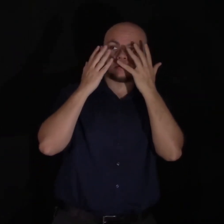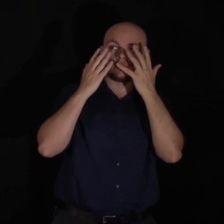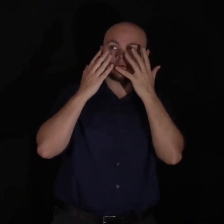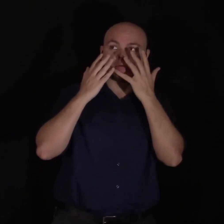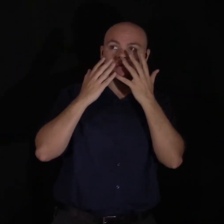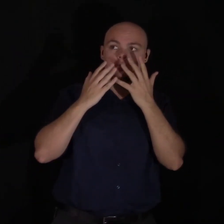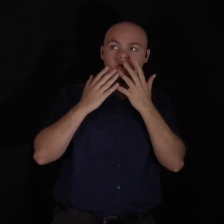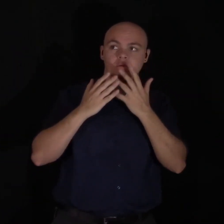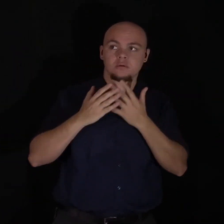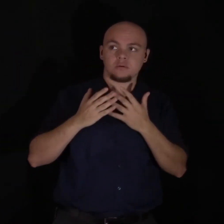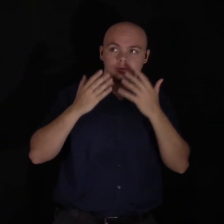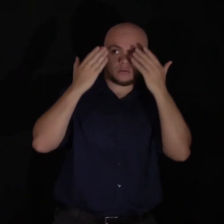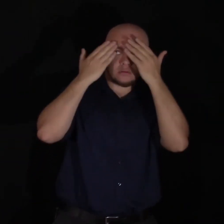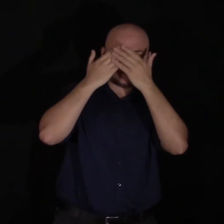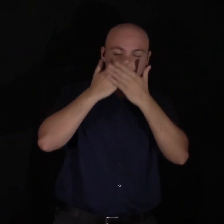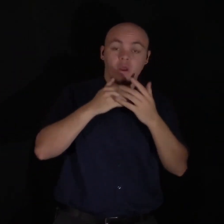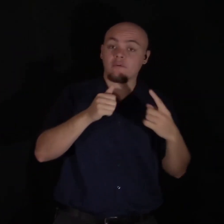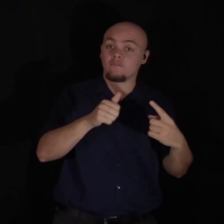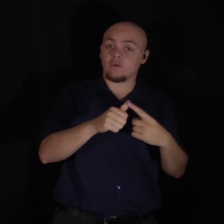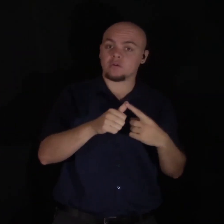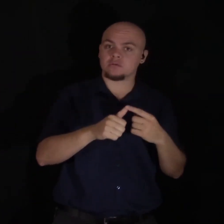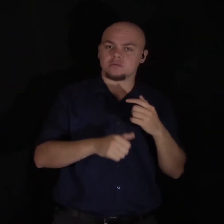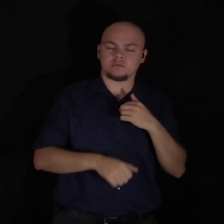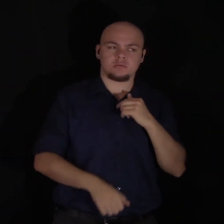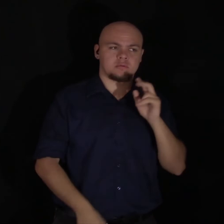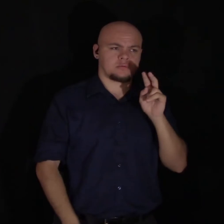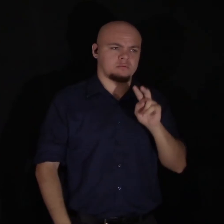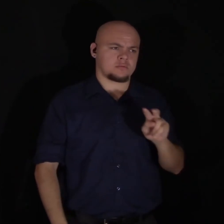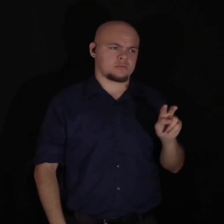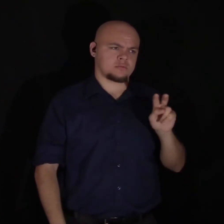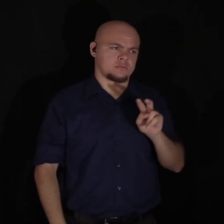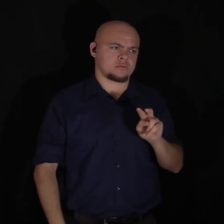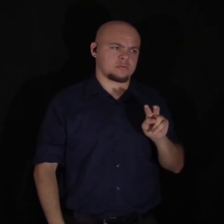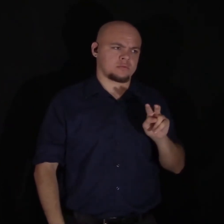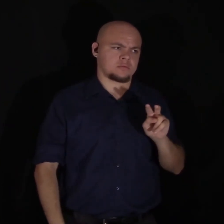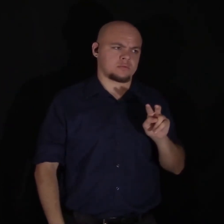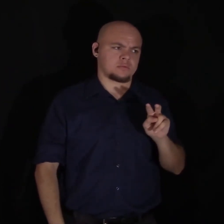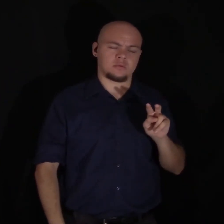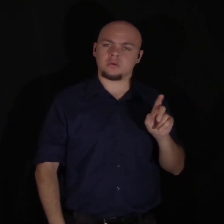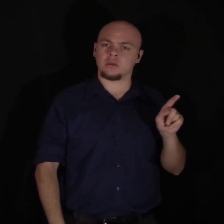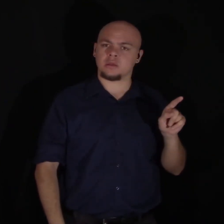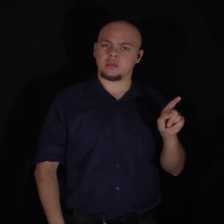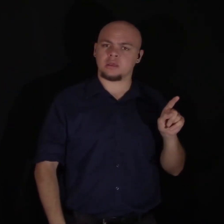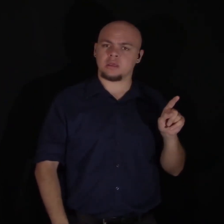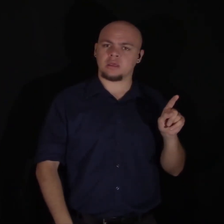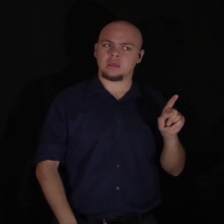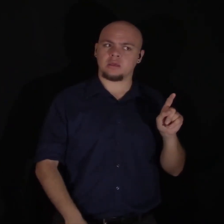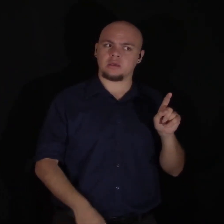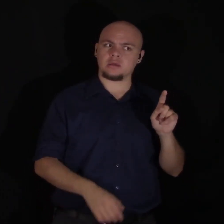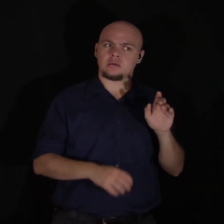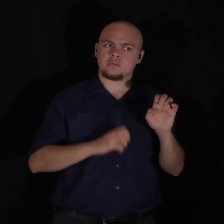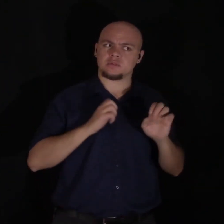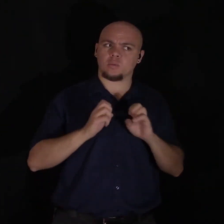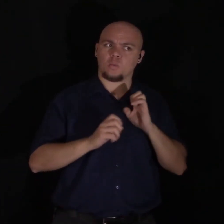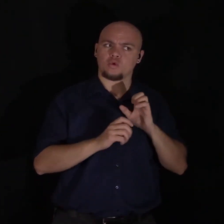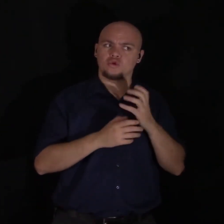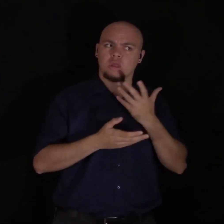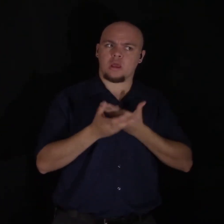countenance. At first I perceived that he tried to suppress his emotion. He placed his